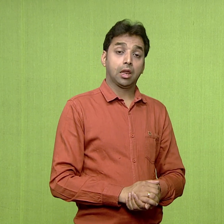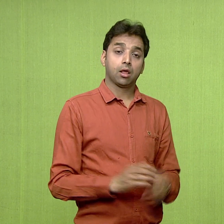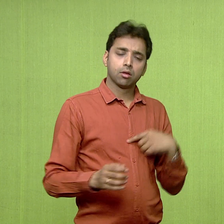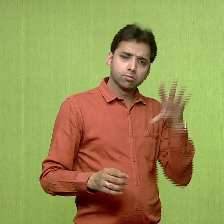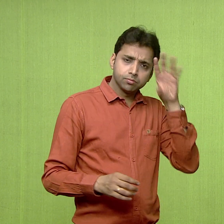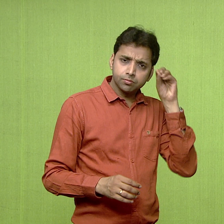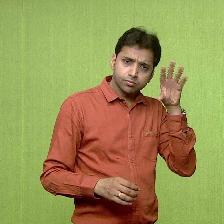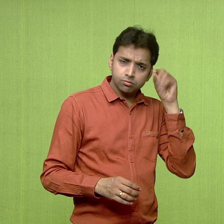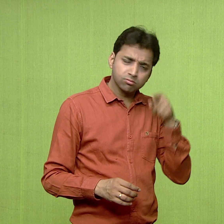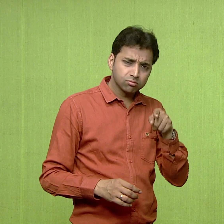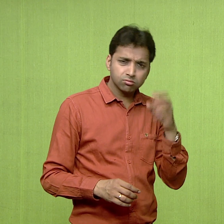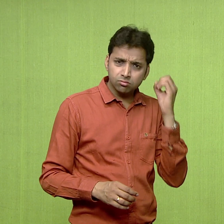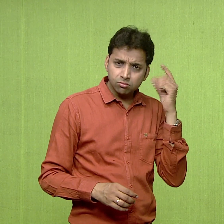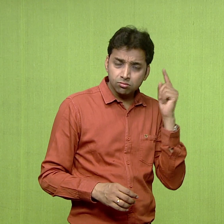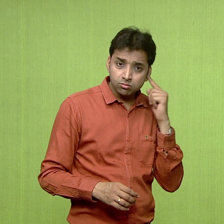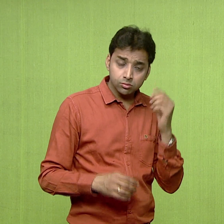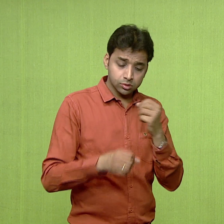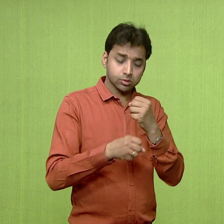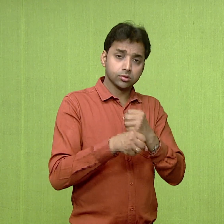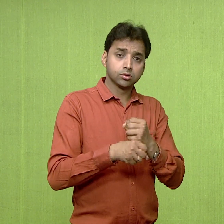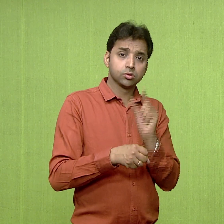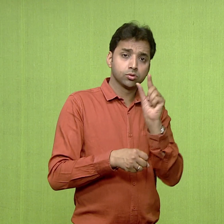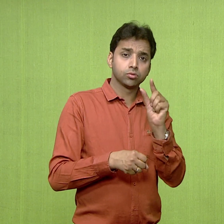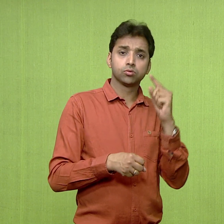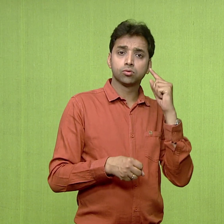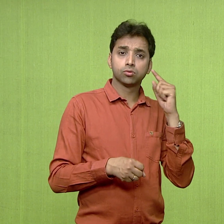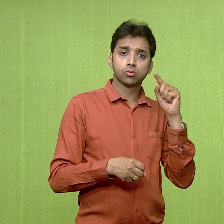Learners, have you heard this term guild before?